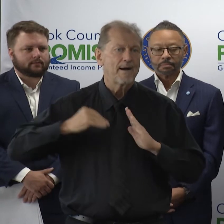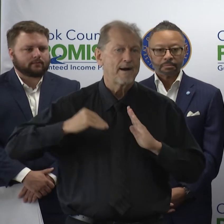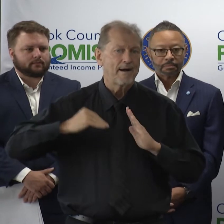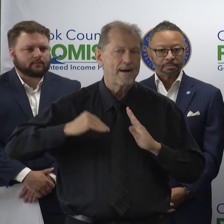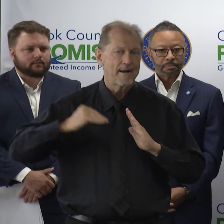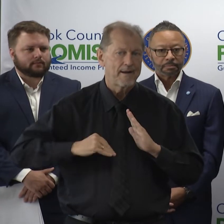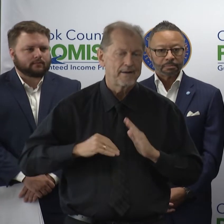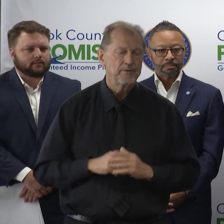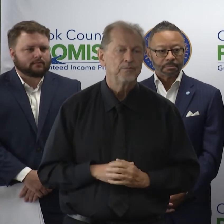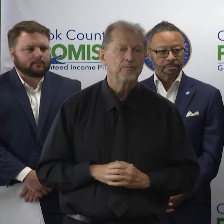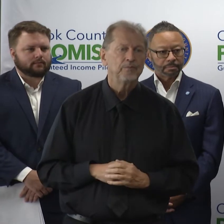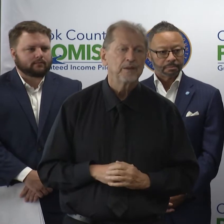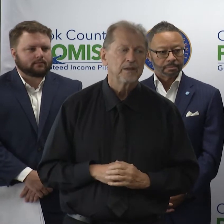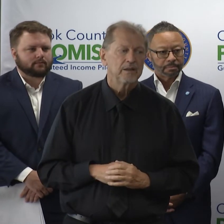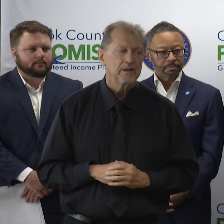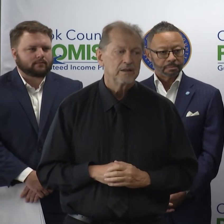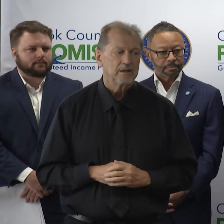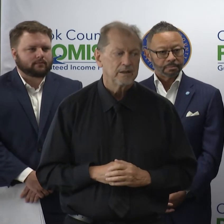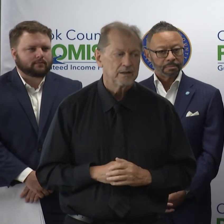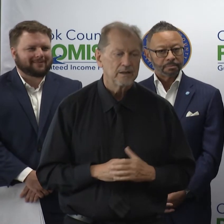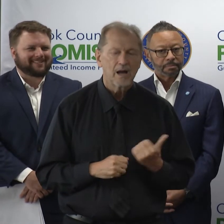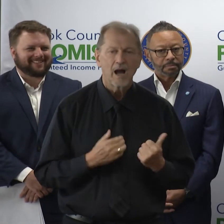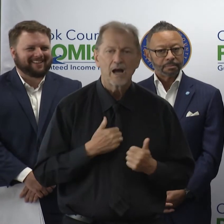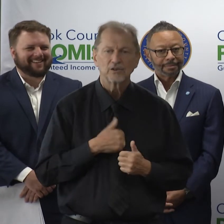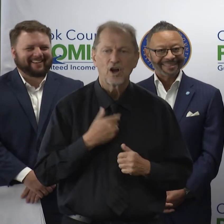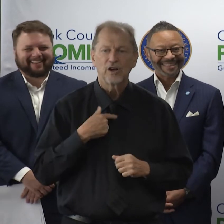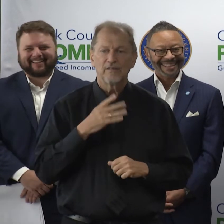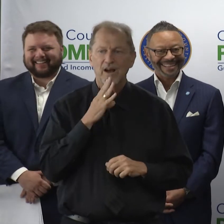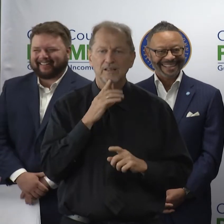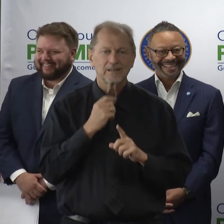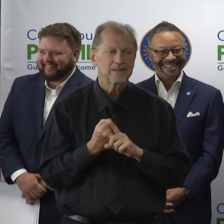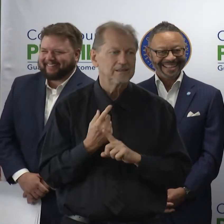apply. So if I'm off script, Nick, I'm sorry.